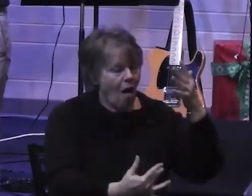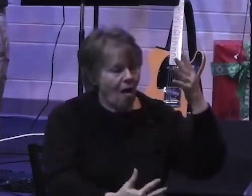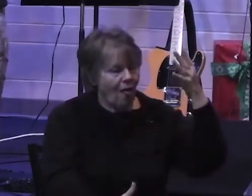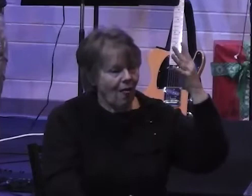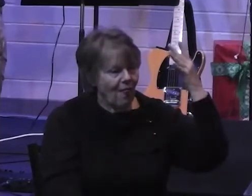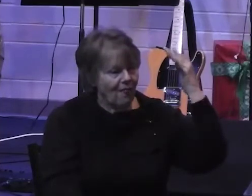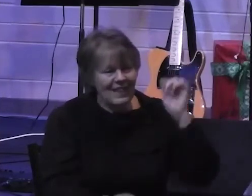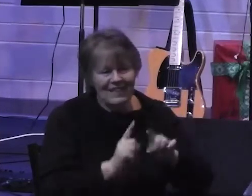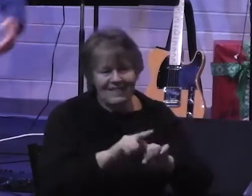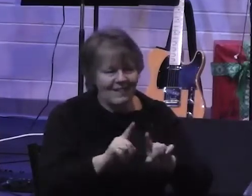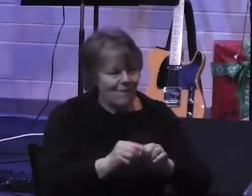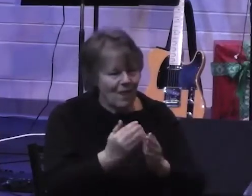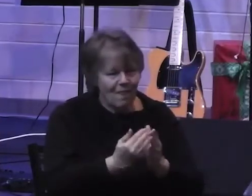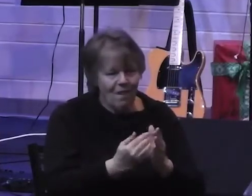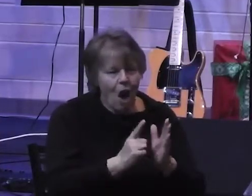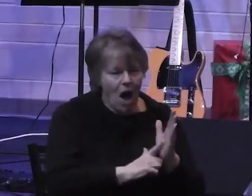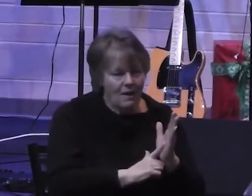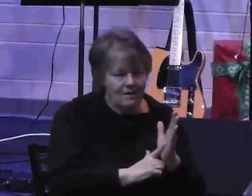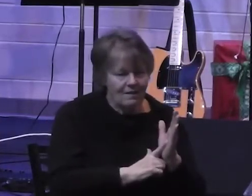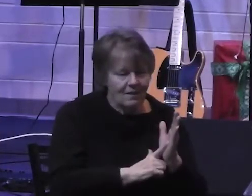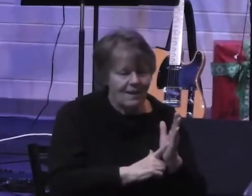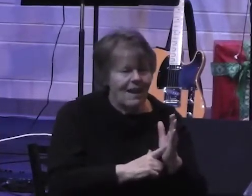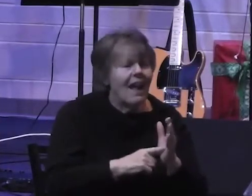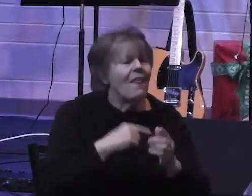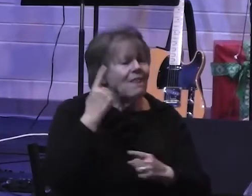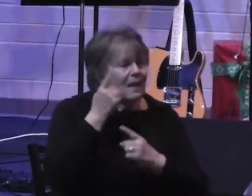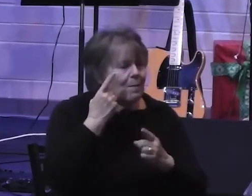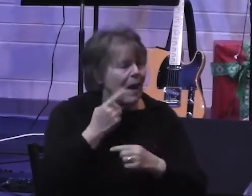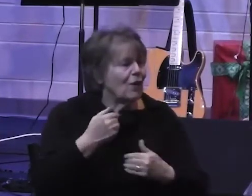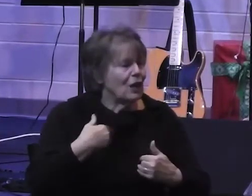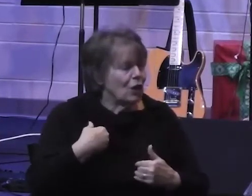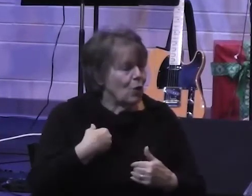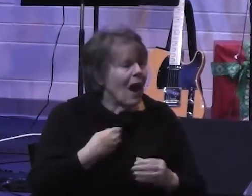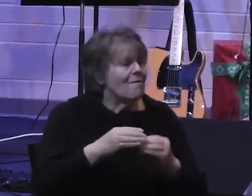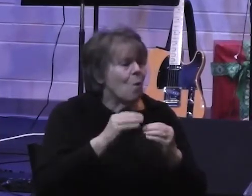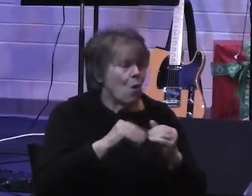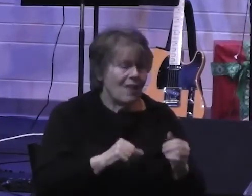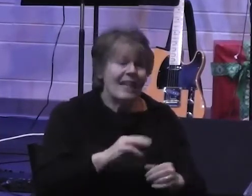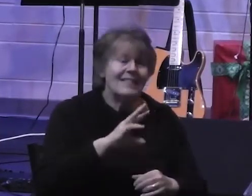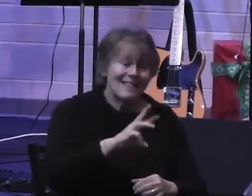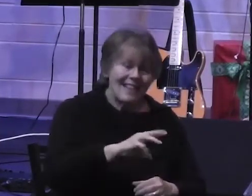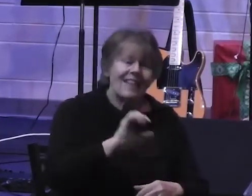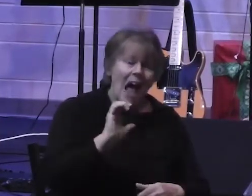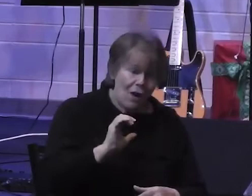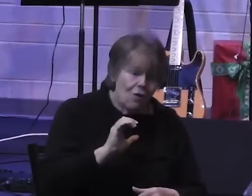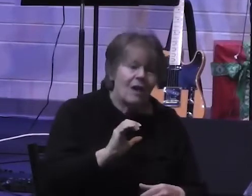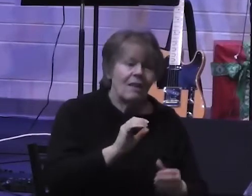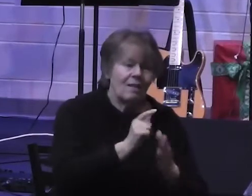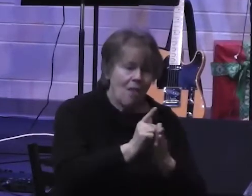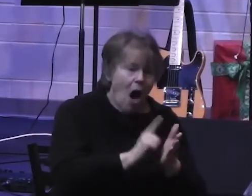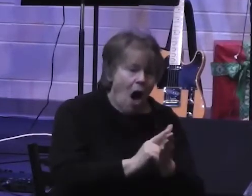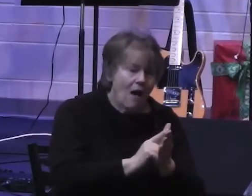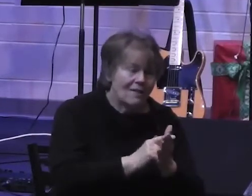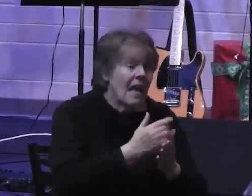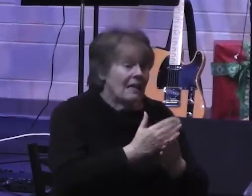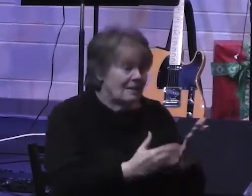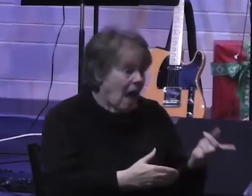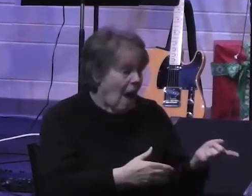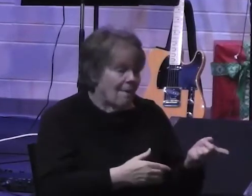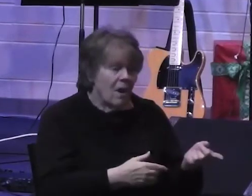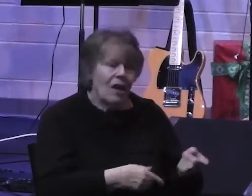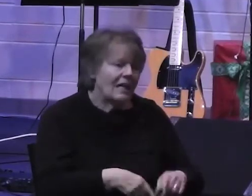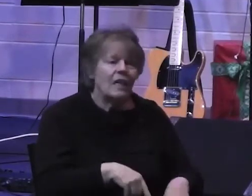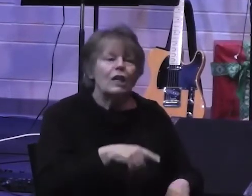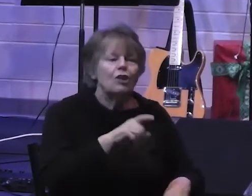think about it. We've got 600 plus laws. Some of them, you shall not murder. Okay, that's a big